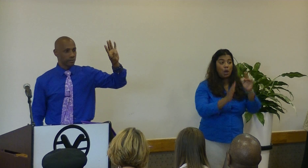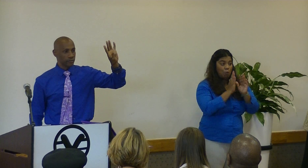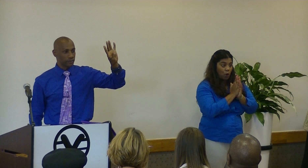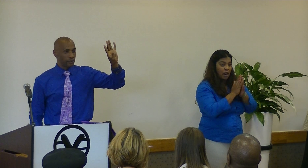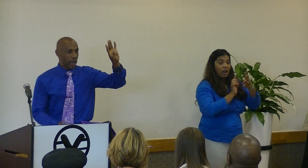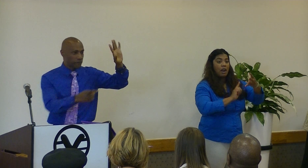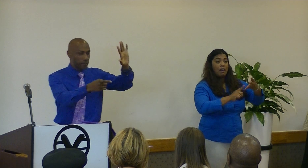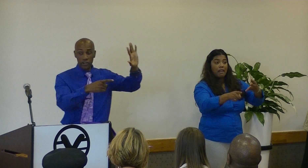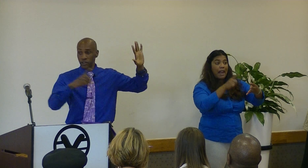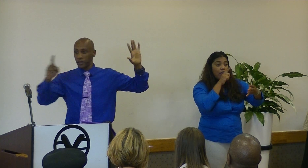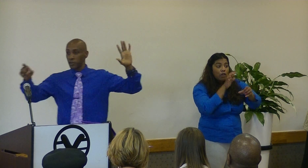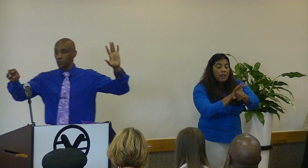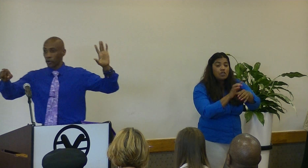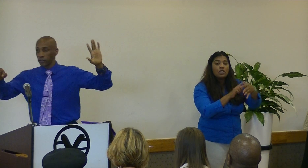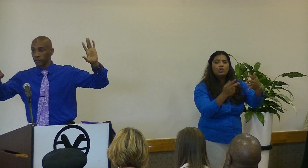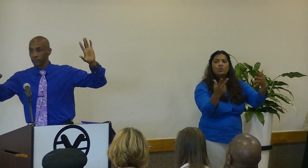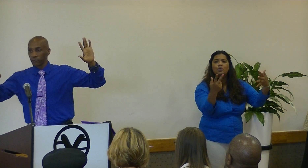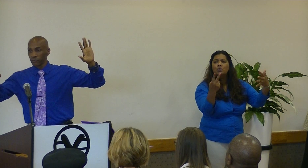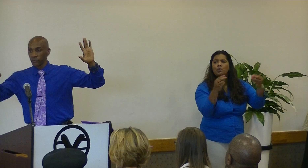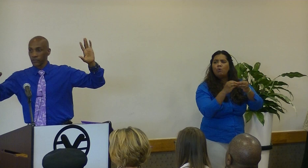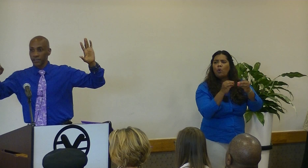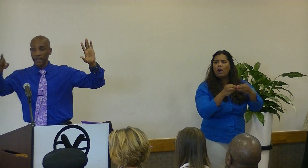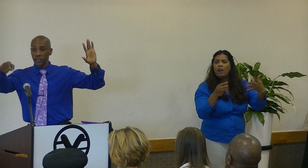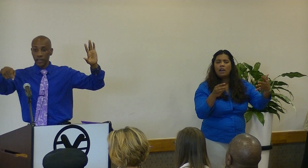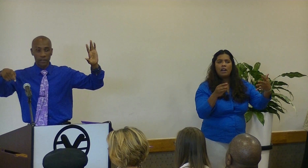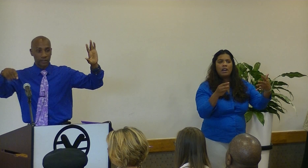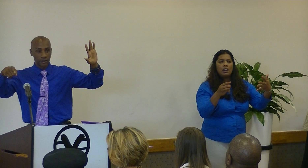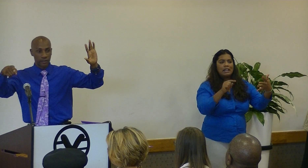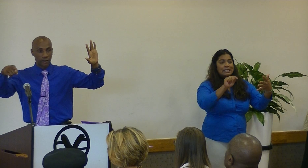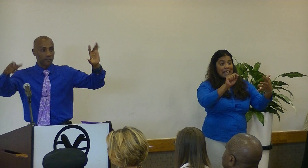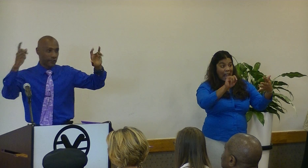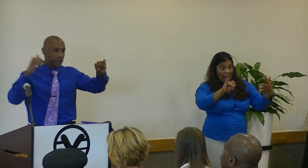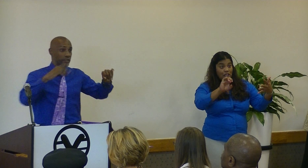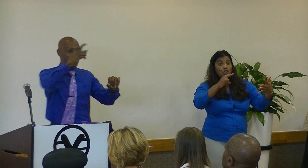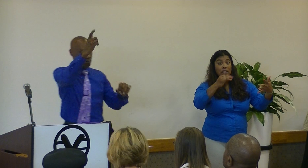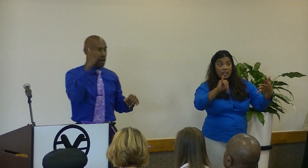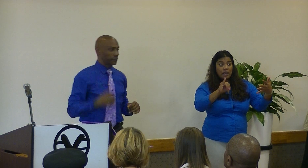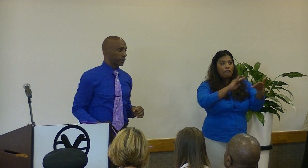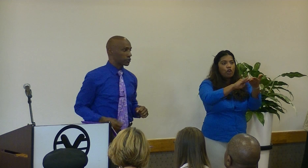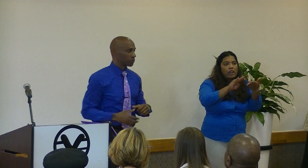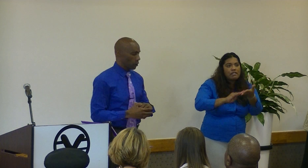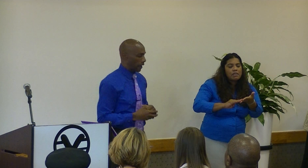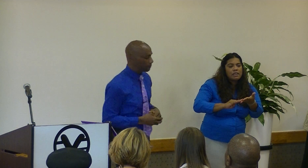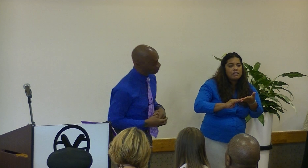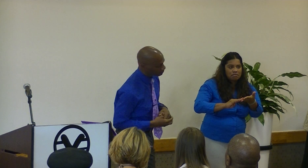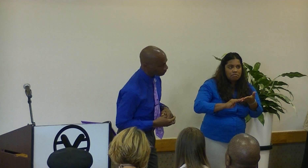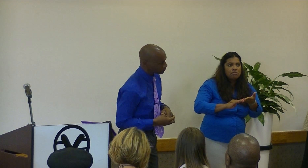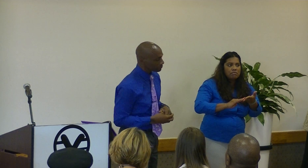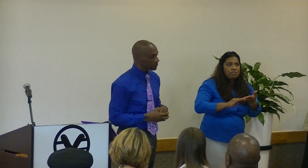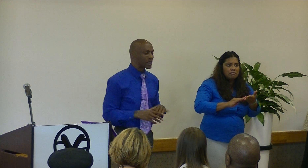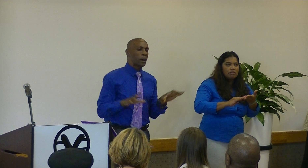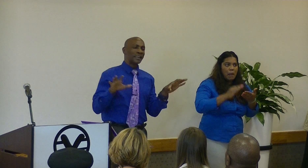Prayer, affirmations, give me 2 more. Tai Chi, forgiveness, mindfulness. Okay.